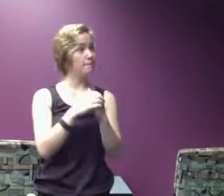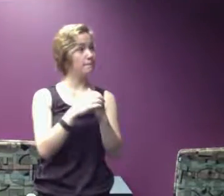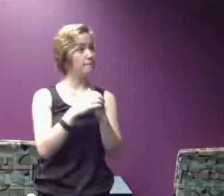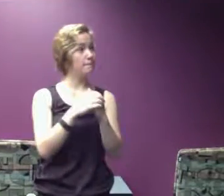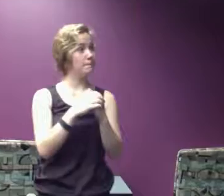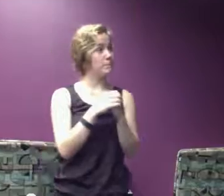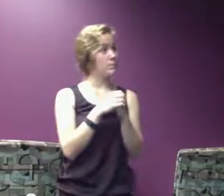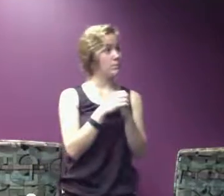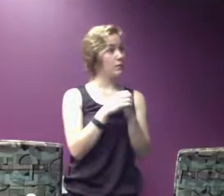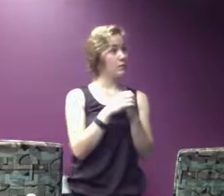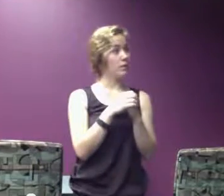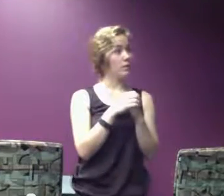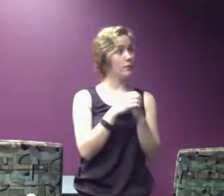So x to the third,